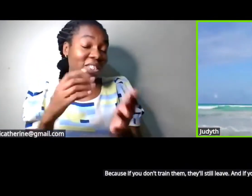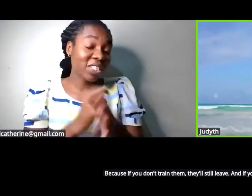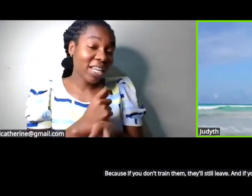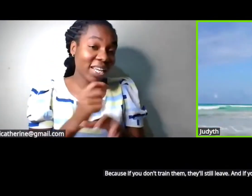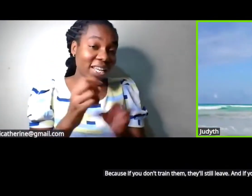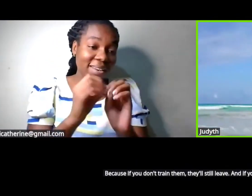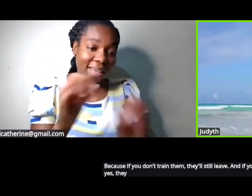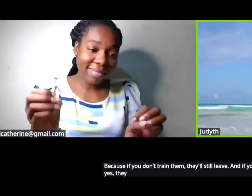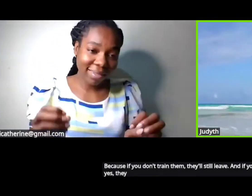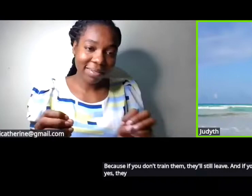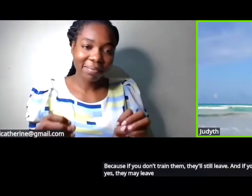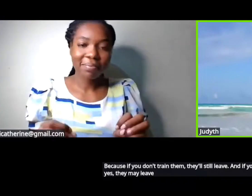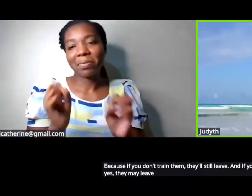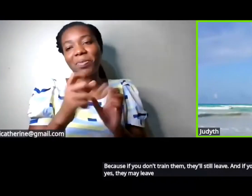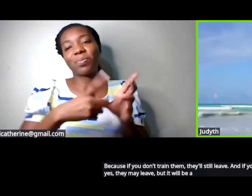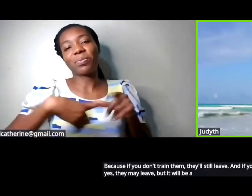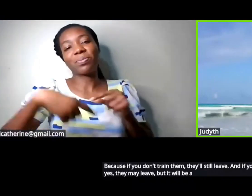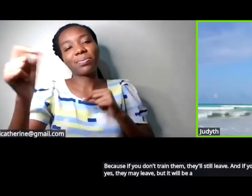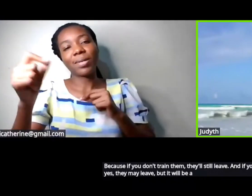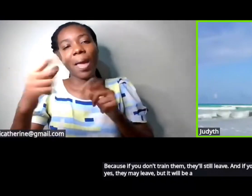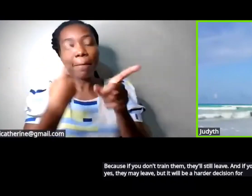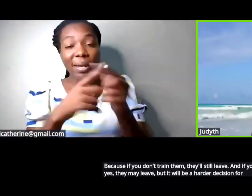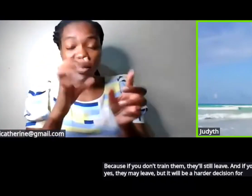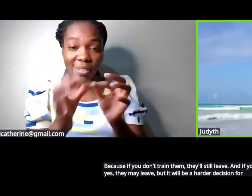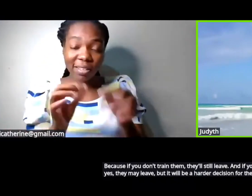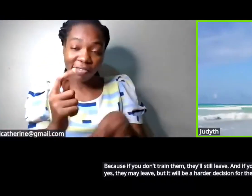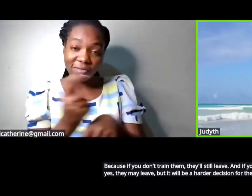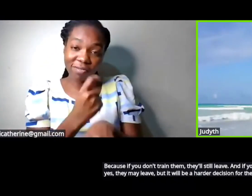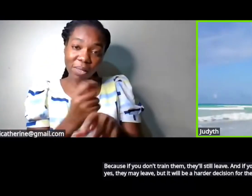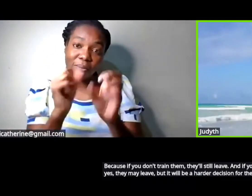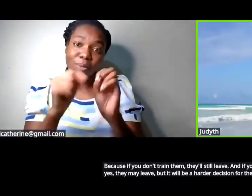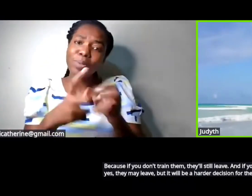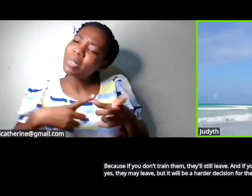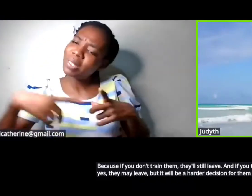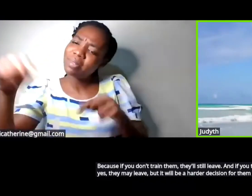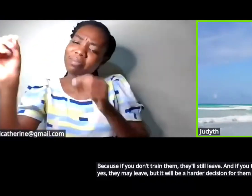leave, but it will be a harder decision for them to leave because there will be,